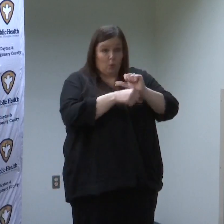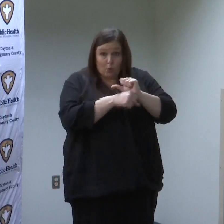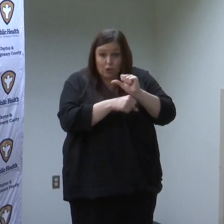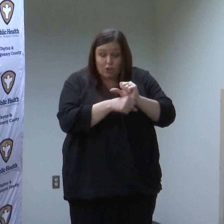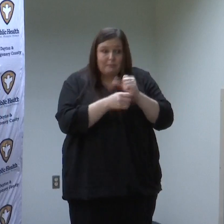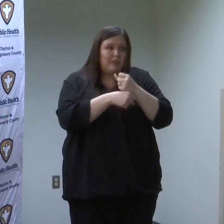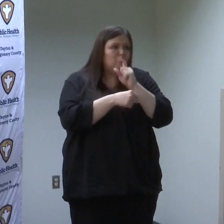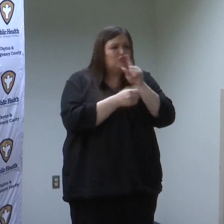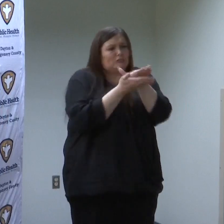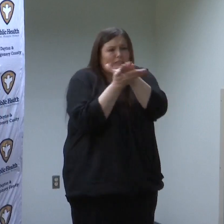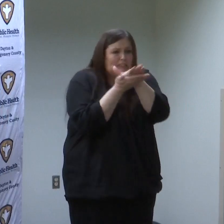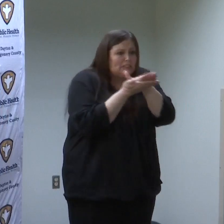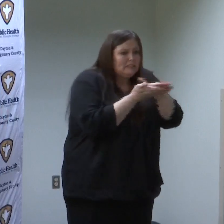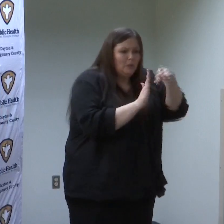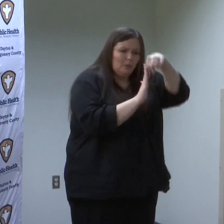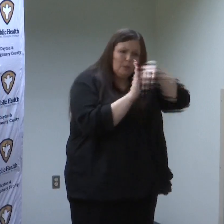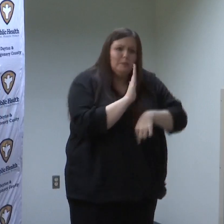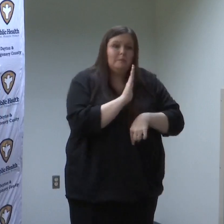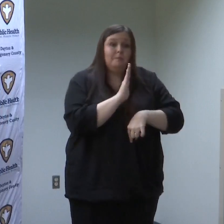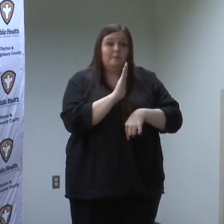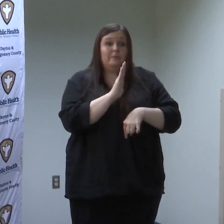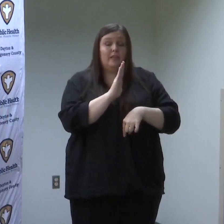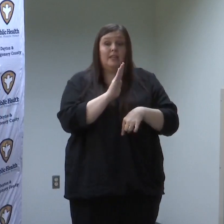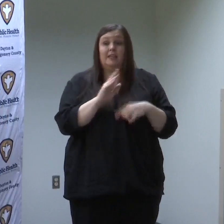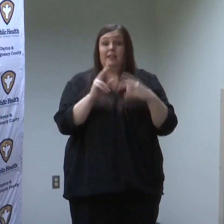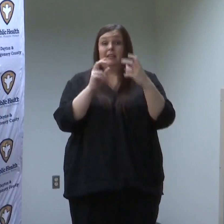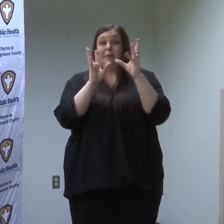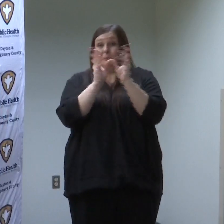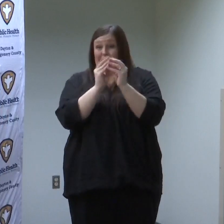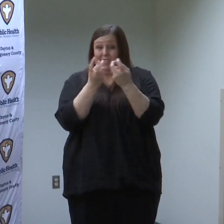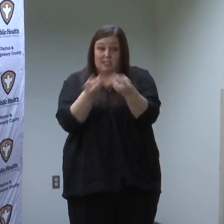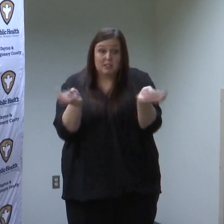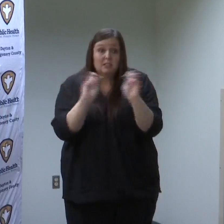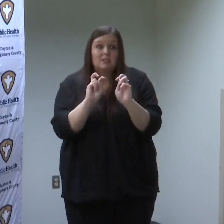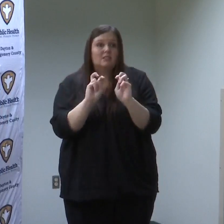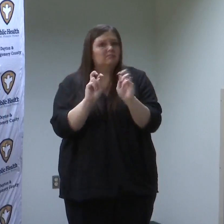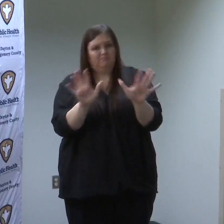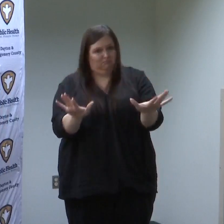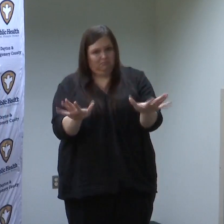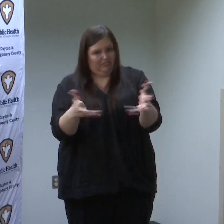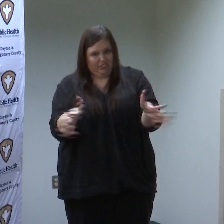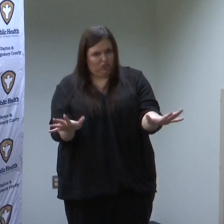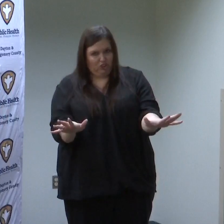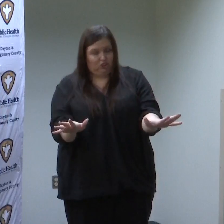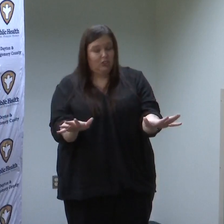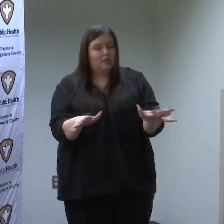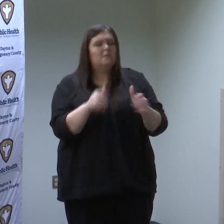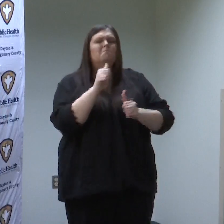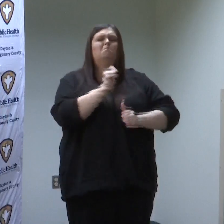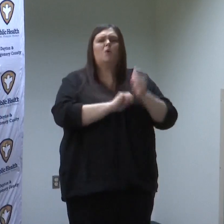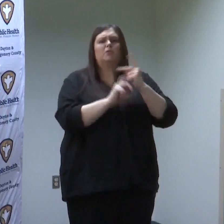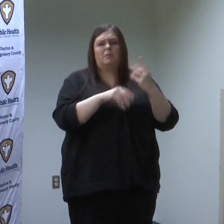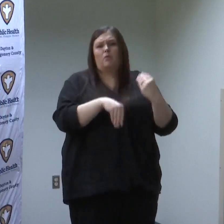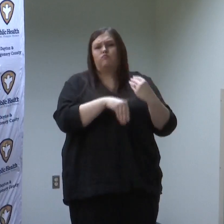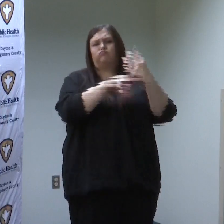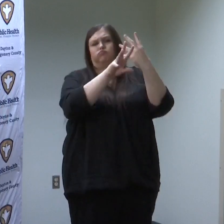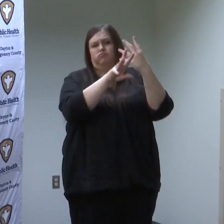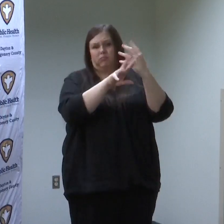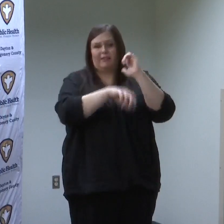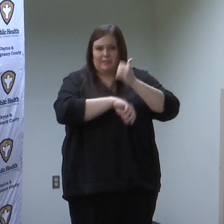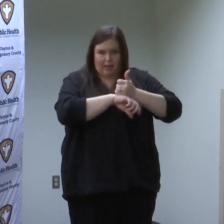environment. Limit in-person meetings. It's probably pretty clear right now that most organizations have implemented their continuity of